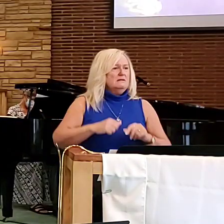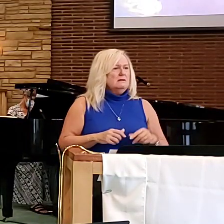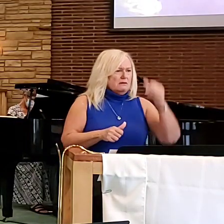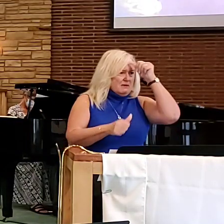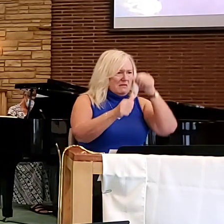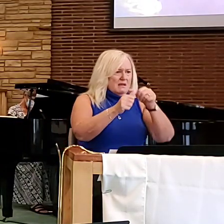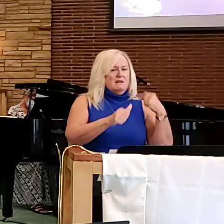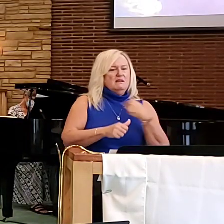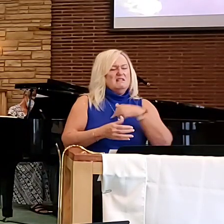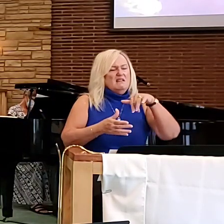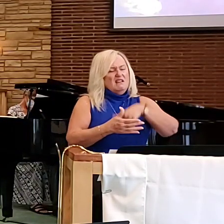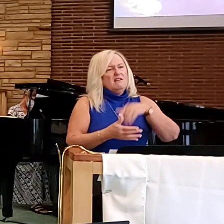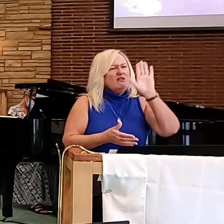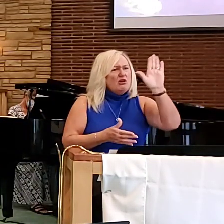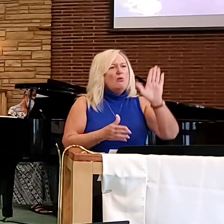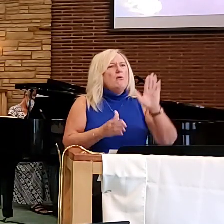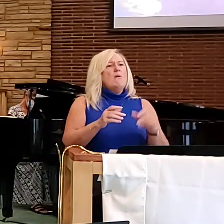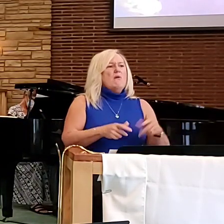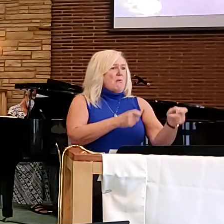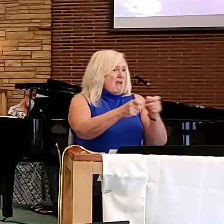Remind us that in your reign,